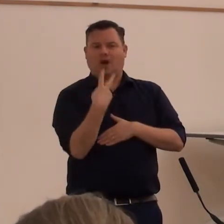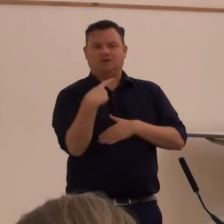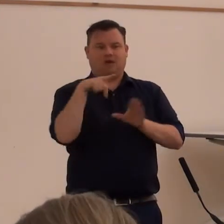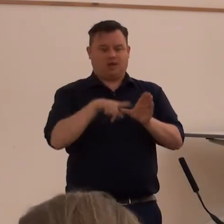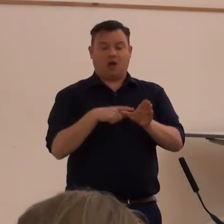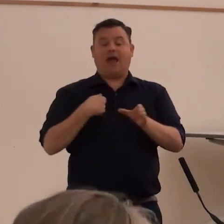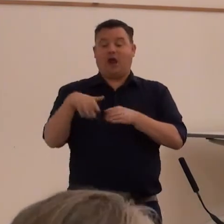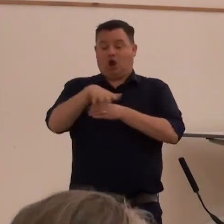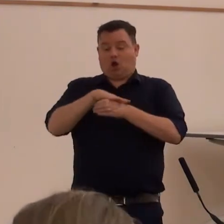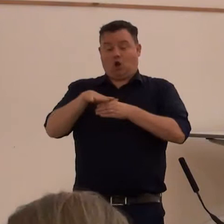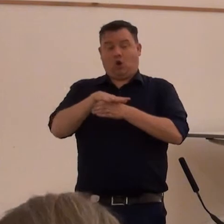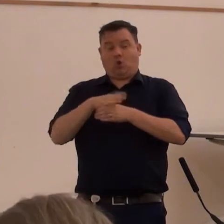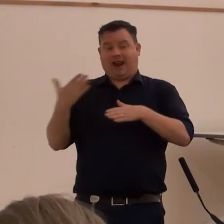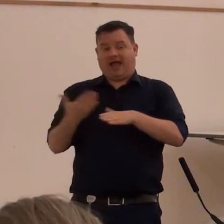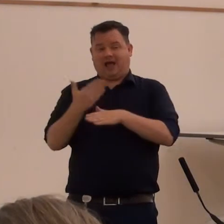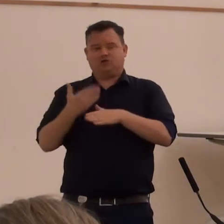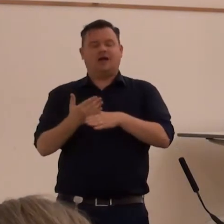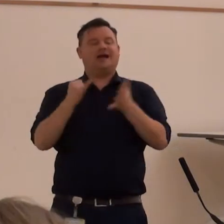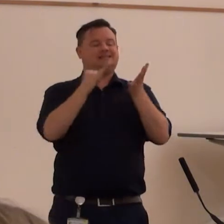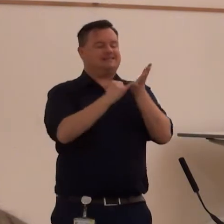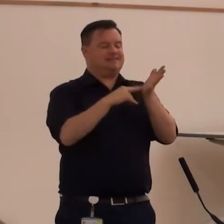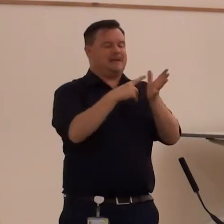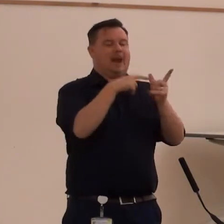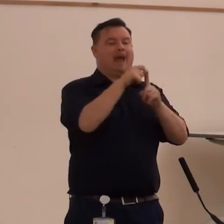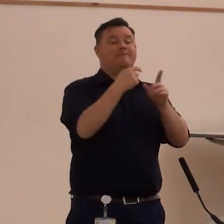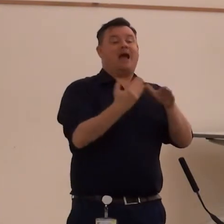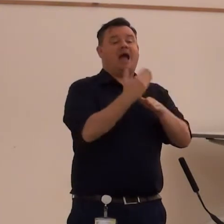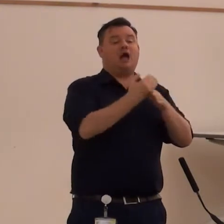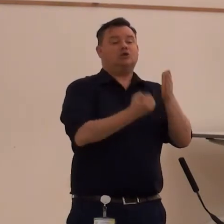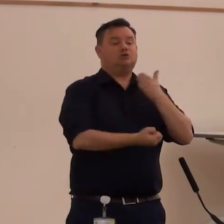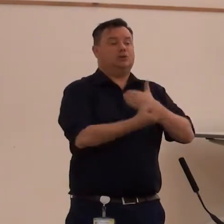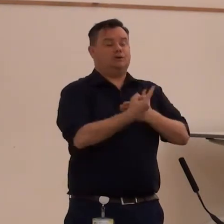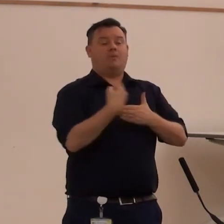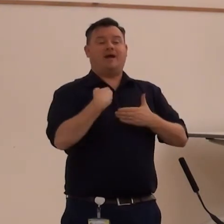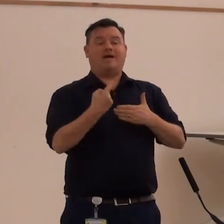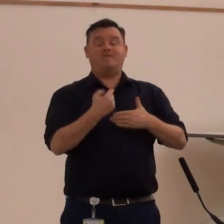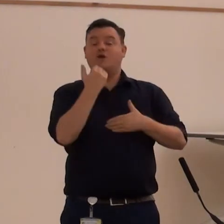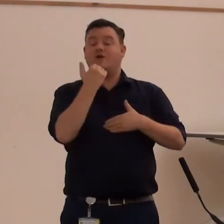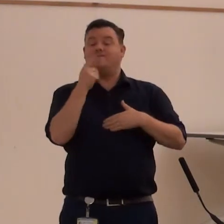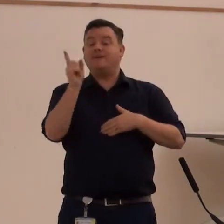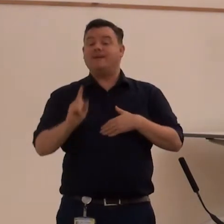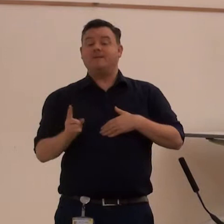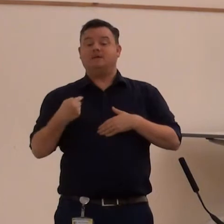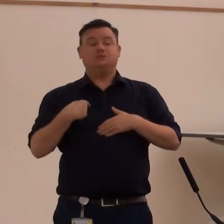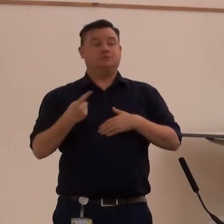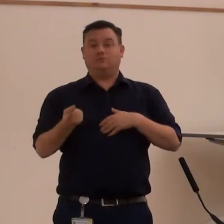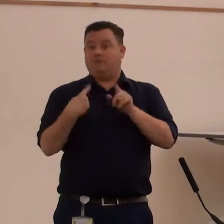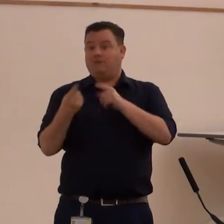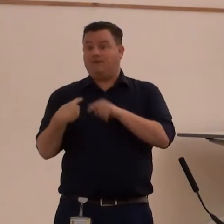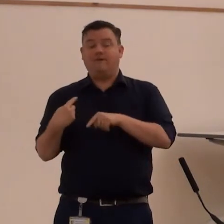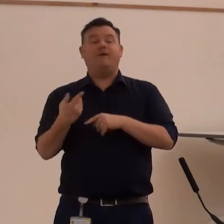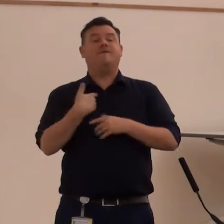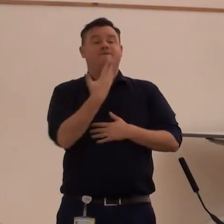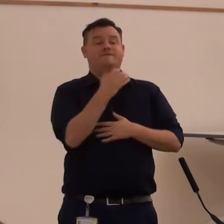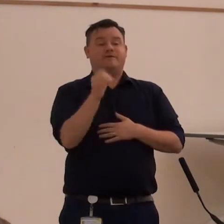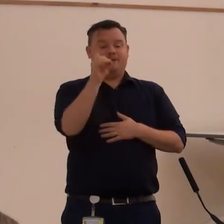local actions and snap actions, what we called snap actions. And we had enough of a network to be able to call on maybe 30, 40, 50